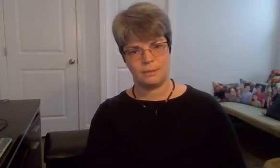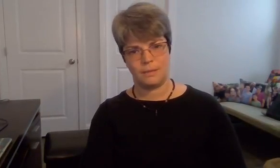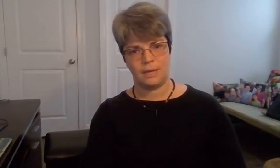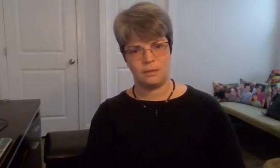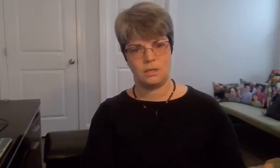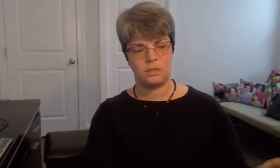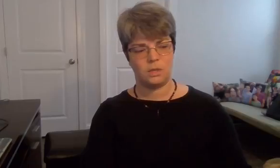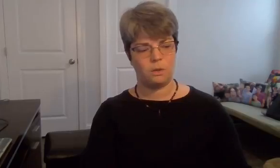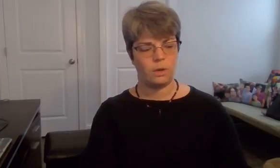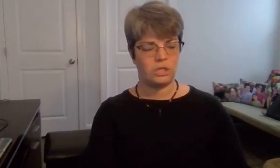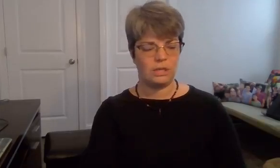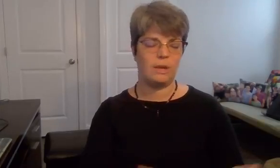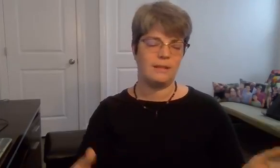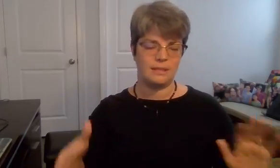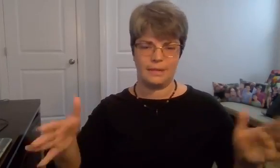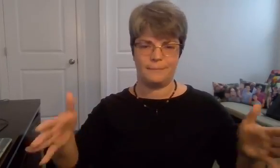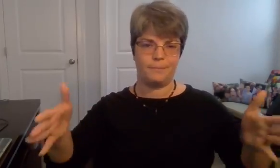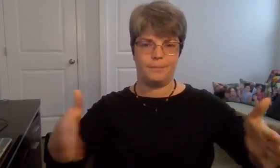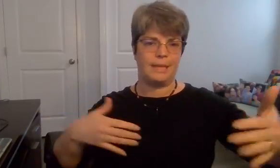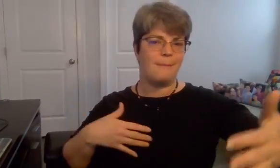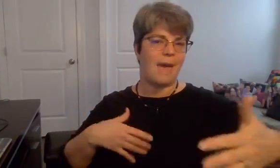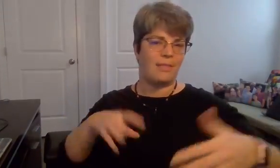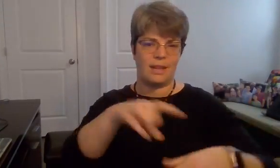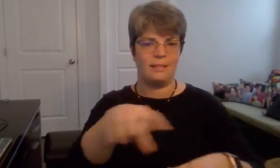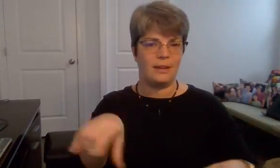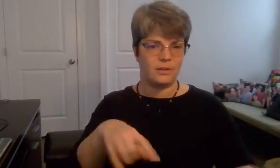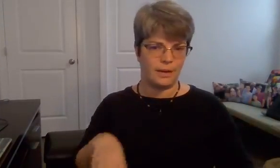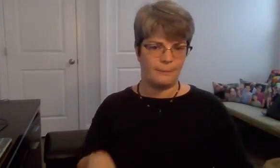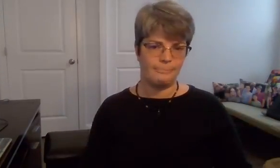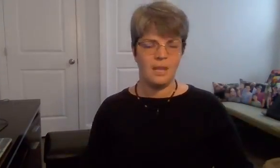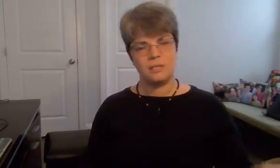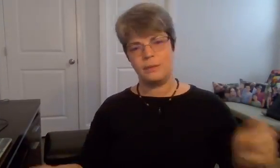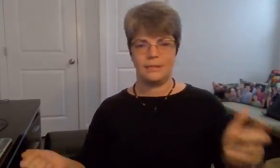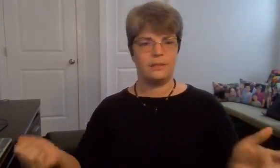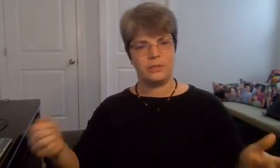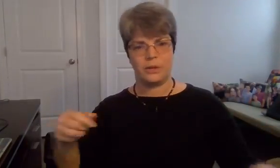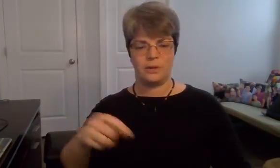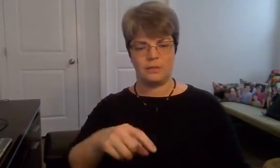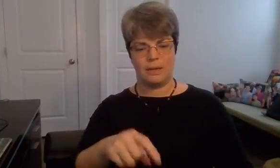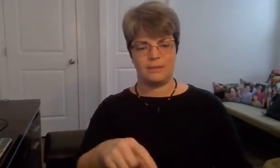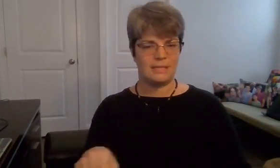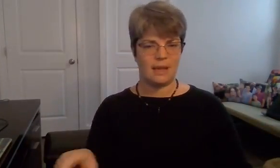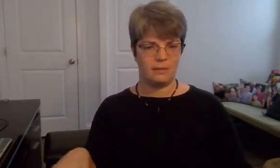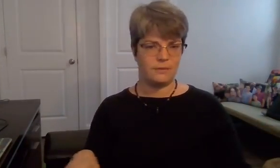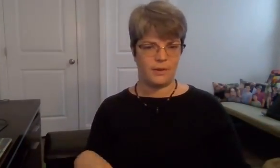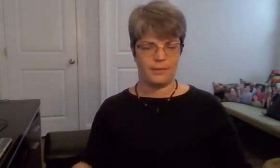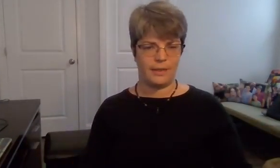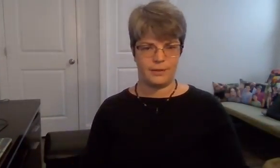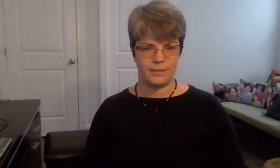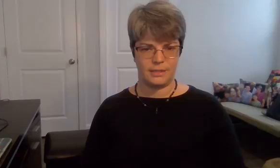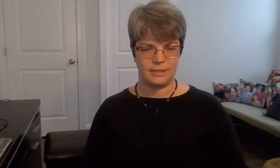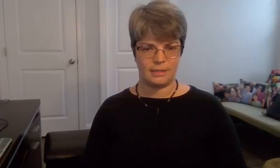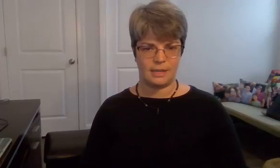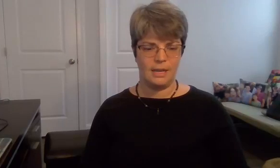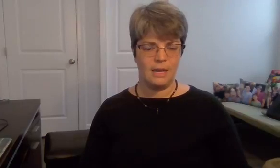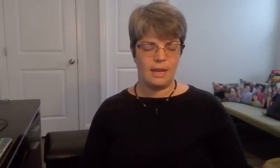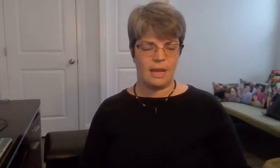something else. So when we had this like play mat that had letters on it. So we'd sing little songs and make the sounds of all the letters and things like that.